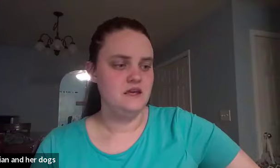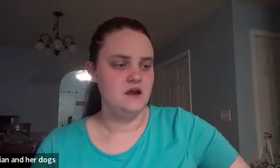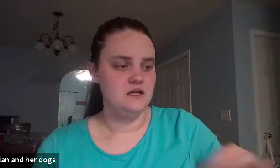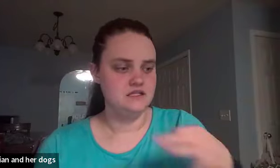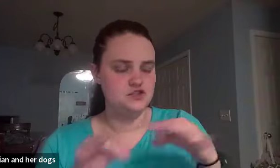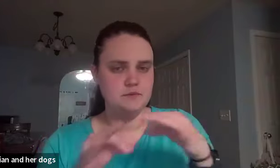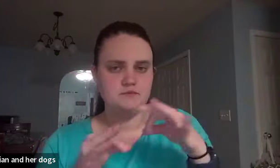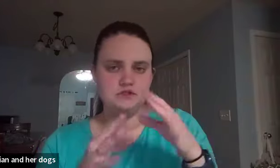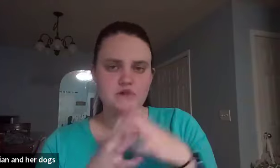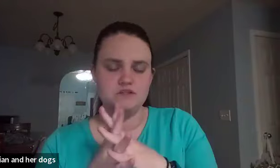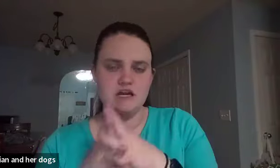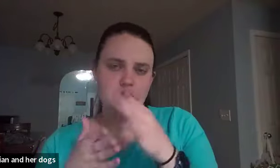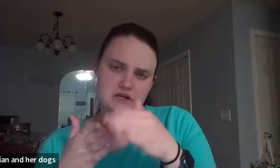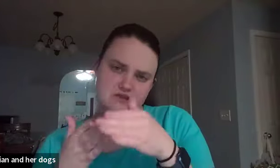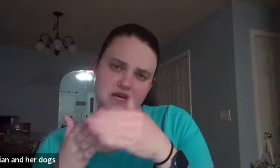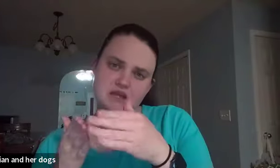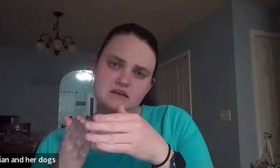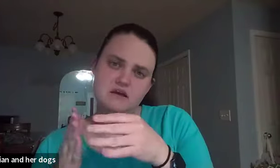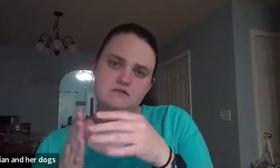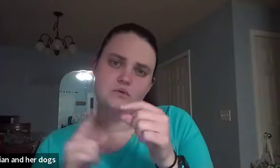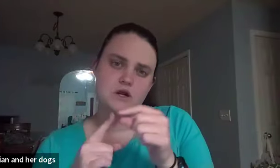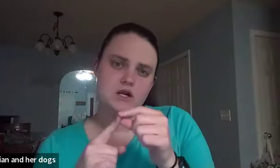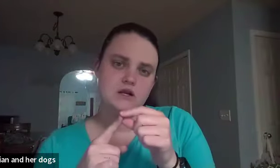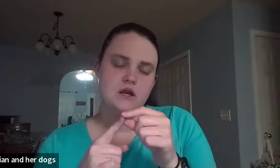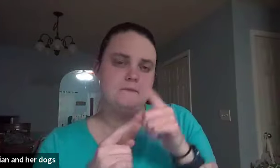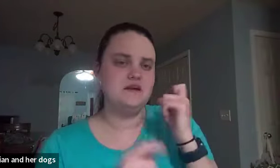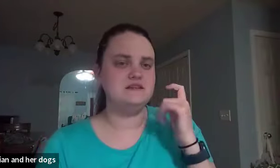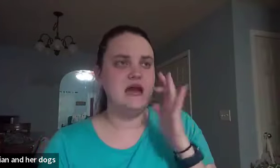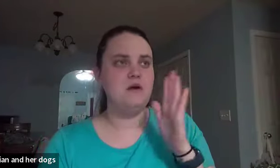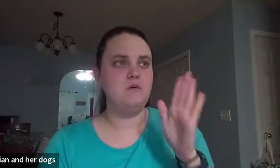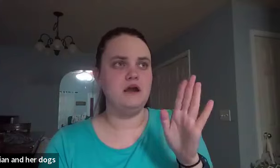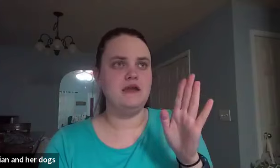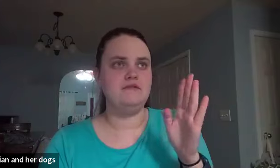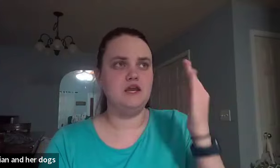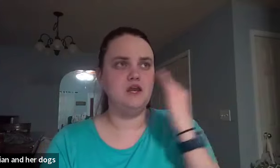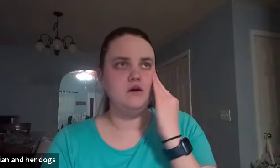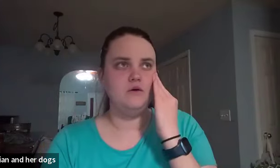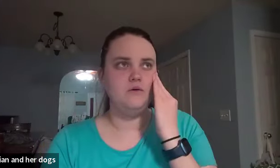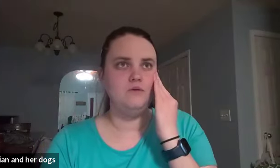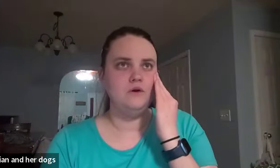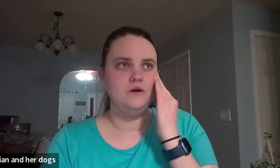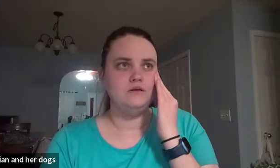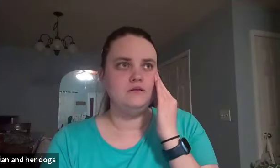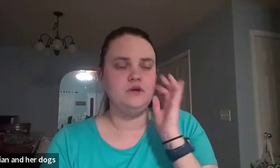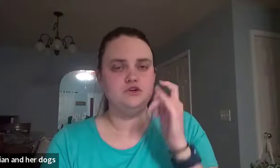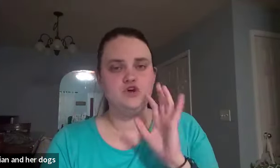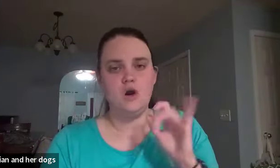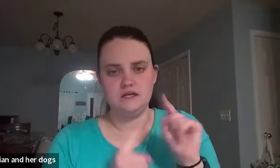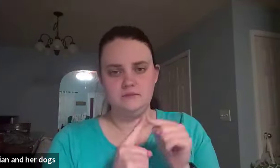The descriptors almost kind of go near the end of the word, because that way they know what you're talking